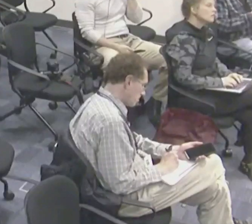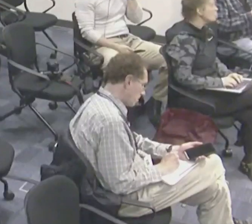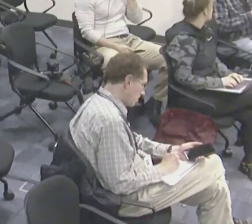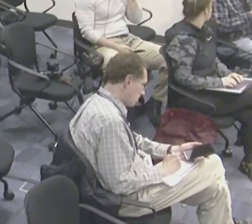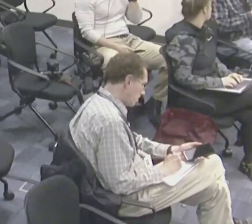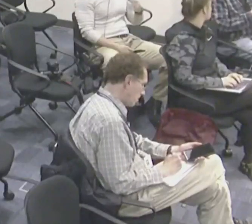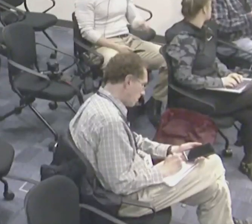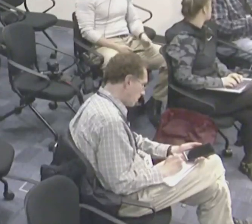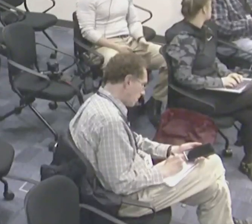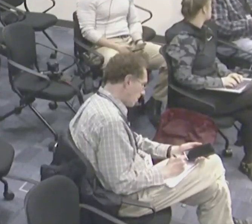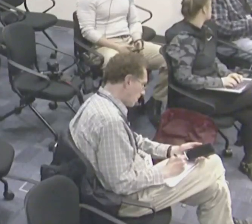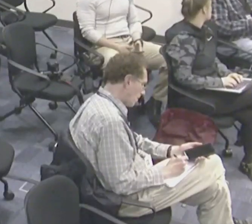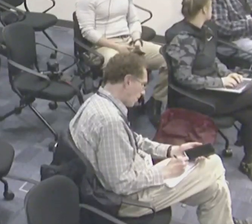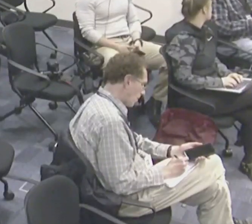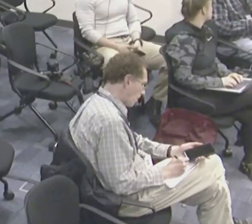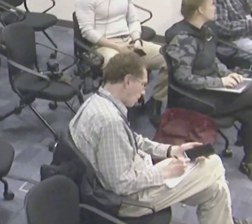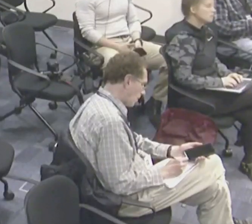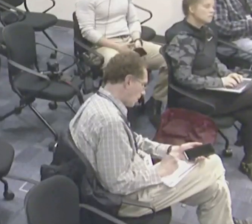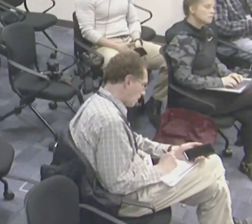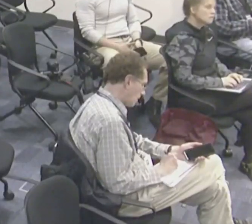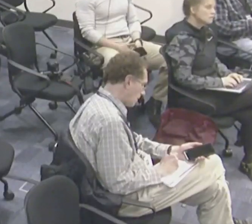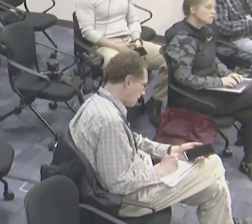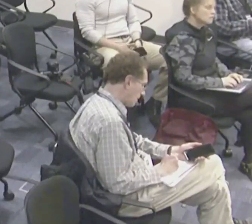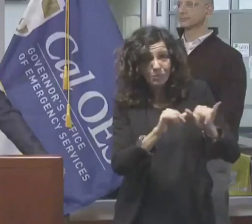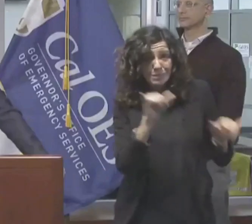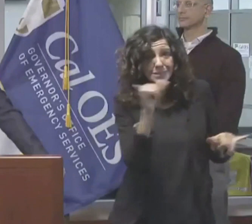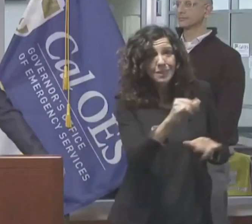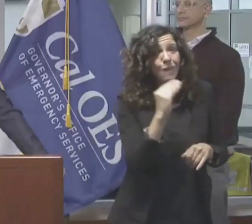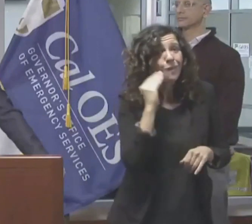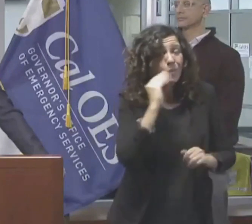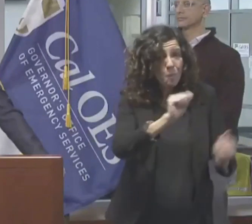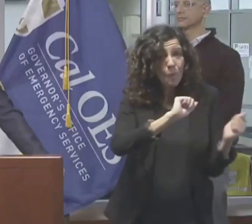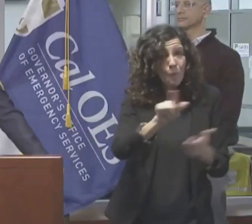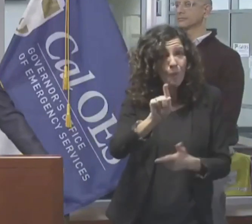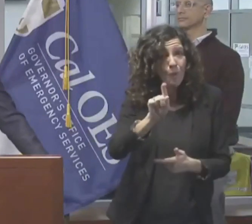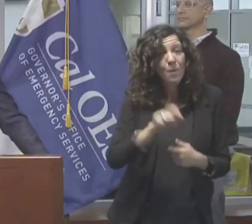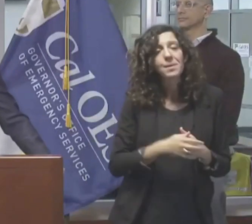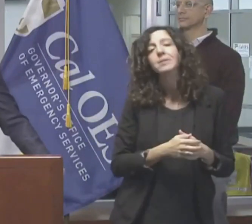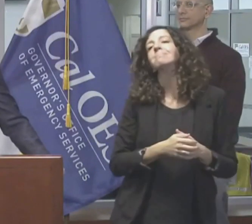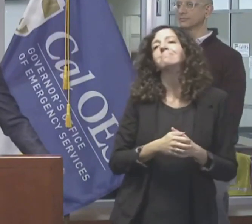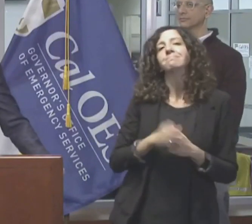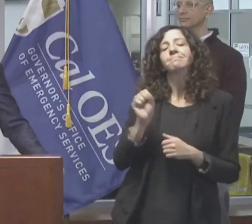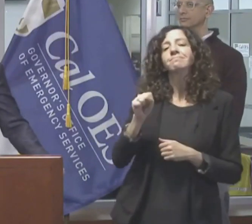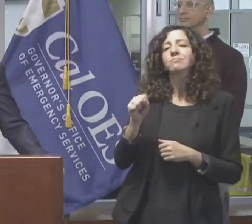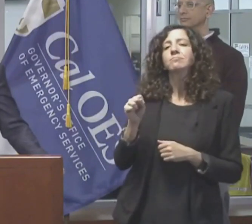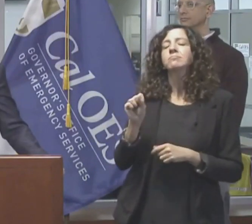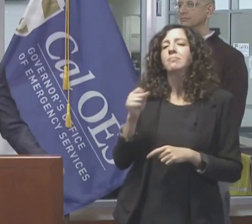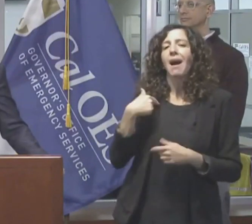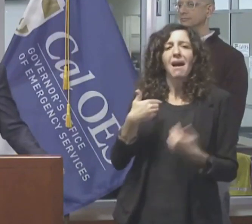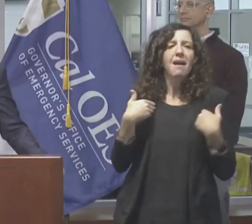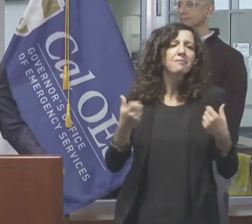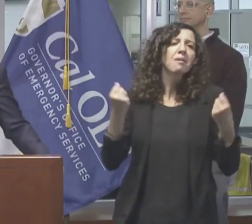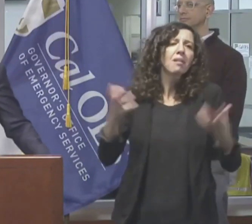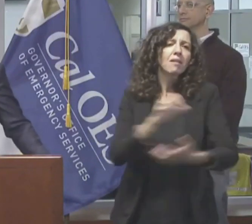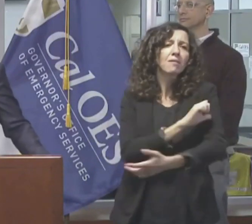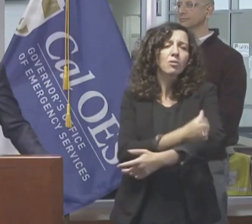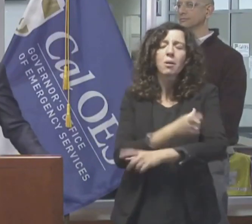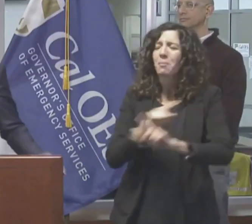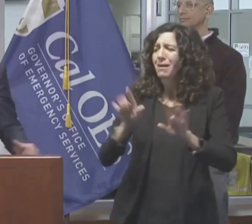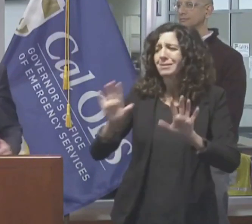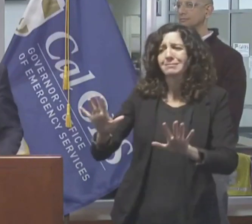Can you order people to stay in their home? Yeah, we have broad authority. I don't want, look, what I, and forgive